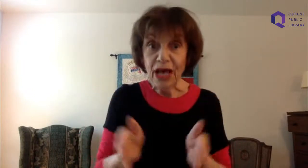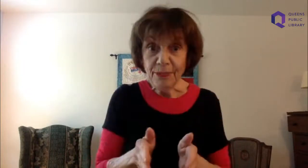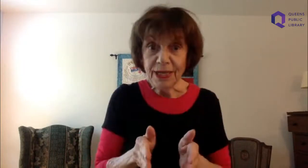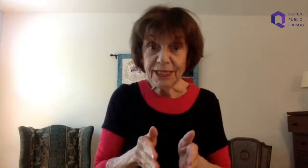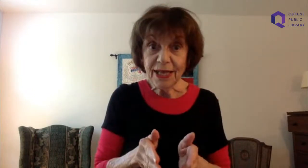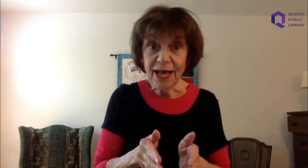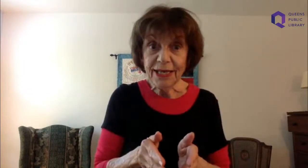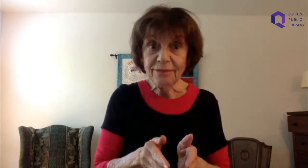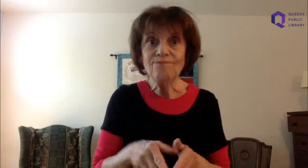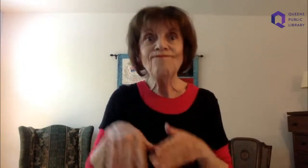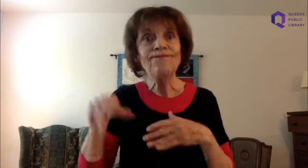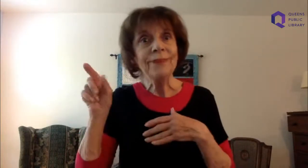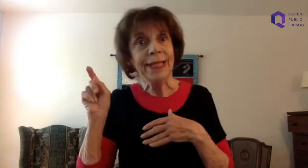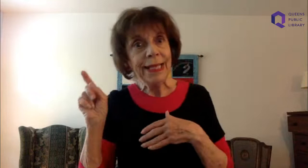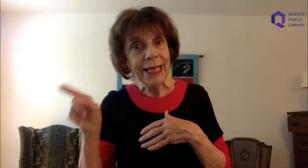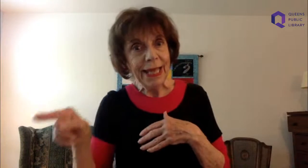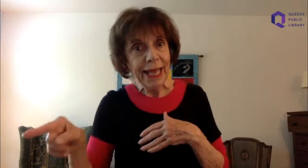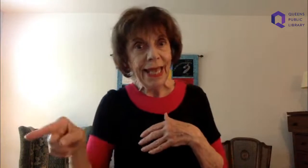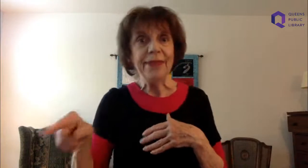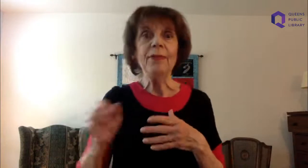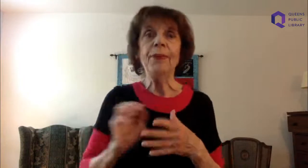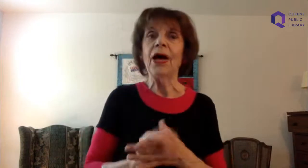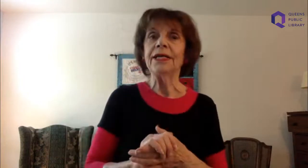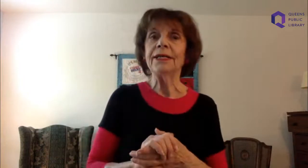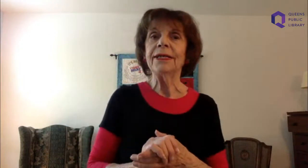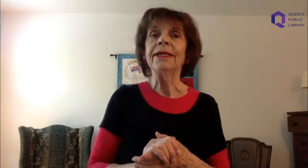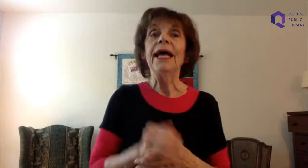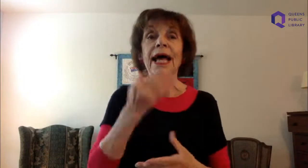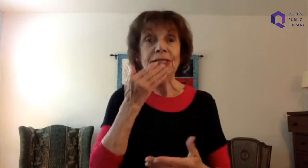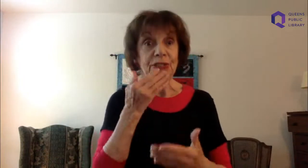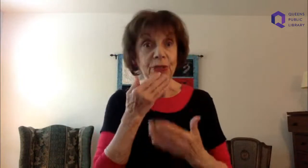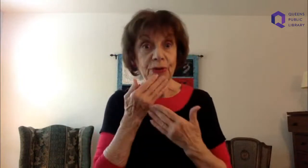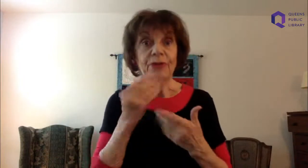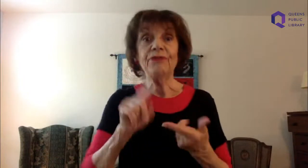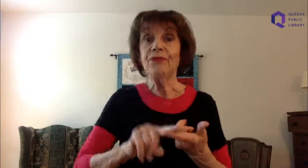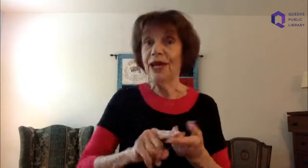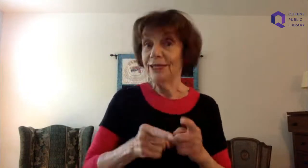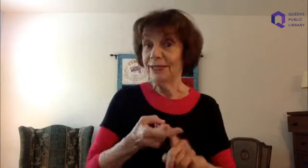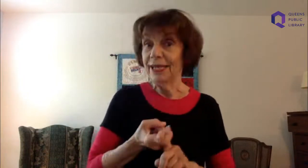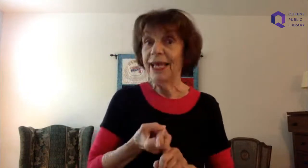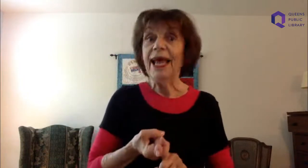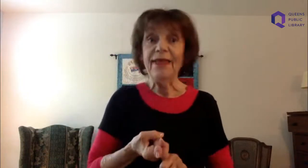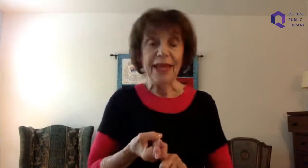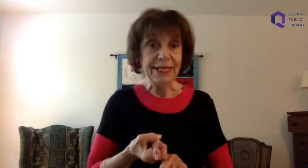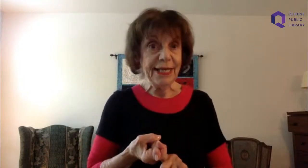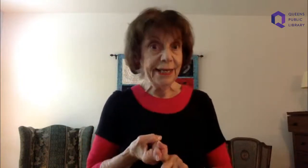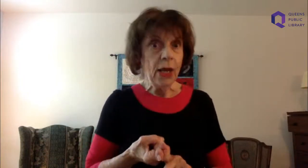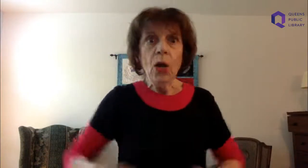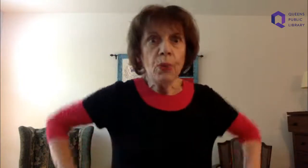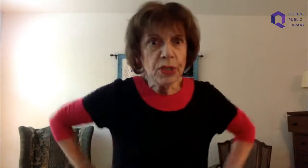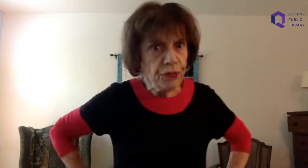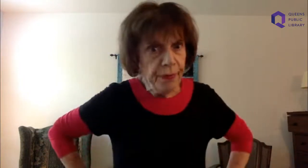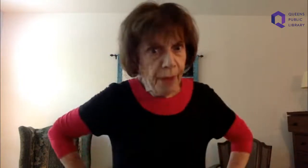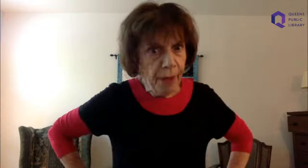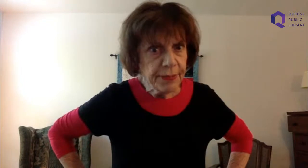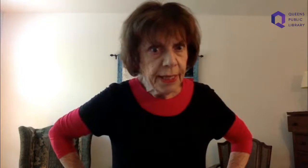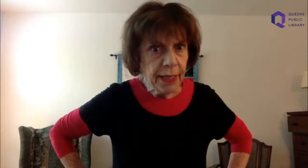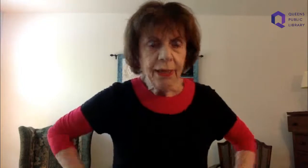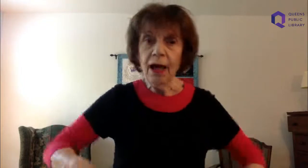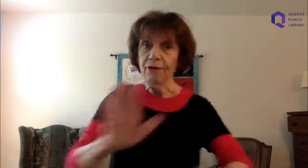side by side in the pond as good friends. And they did, which reminds me of